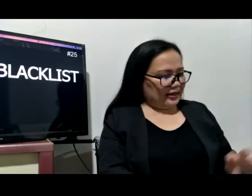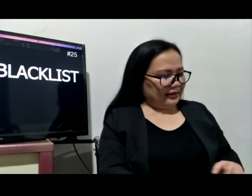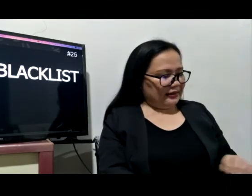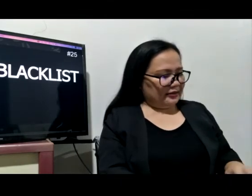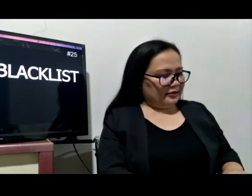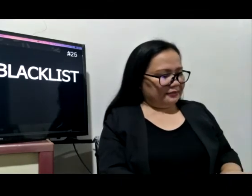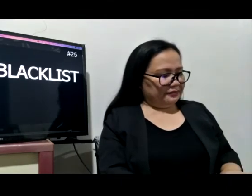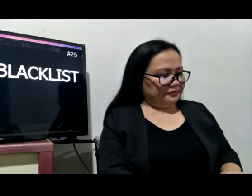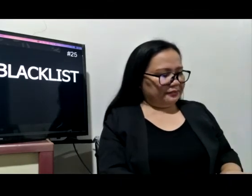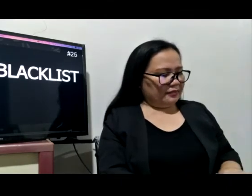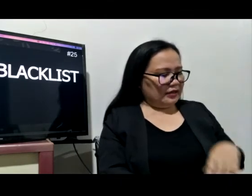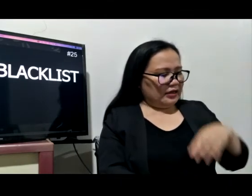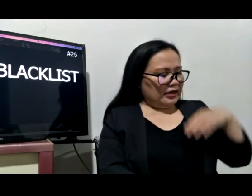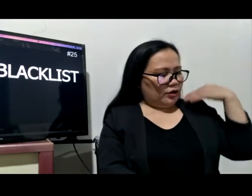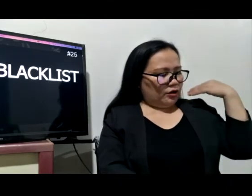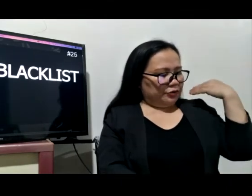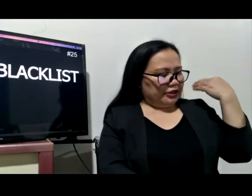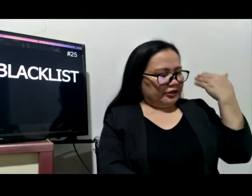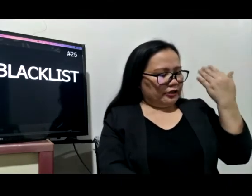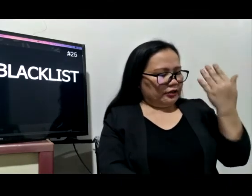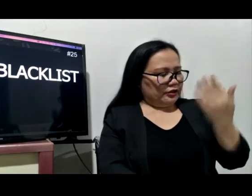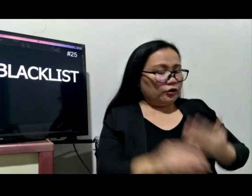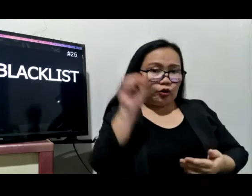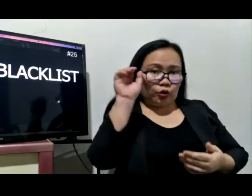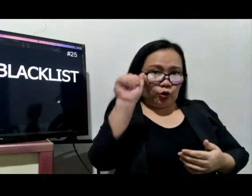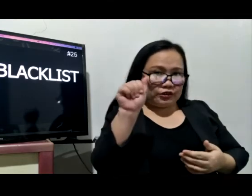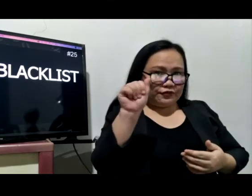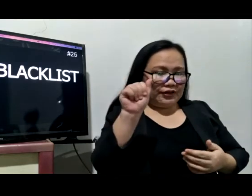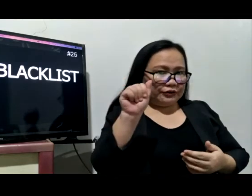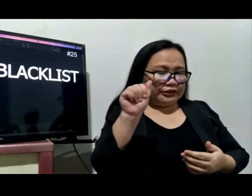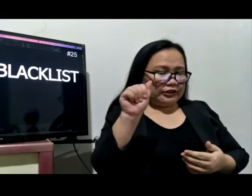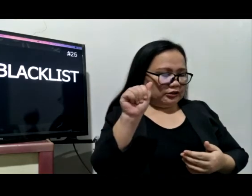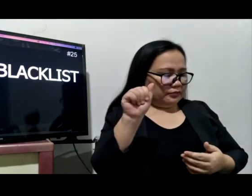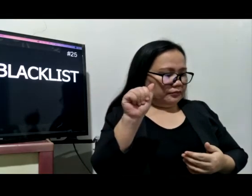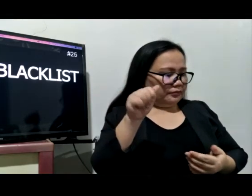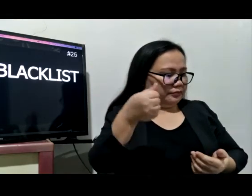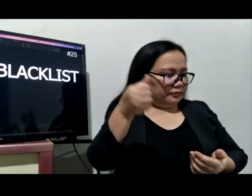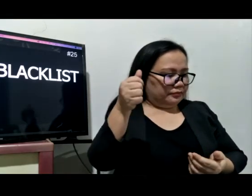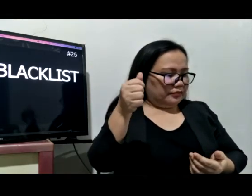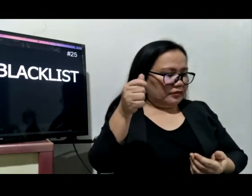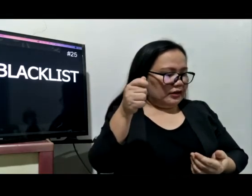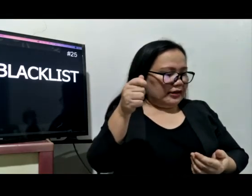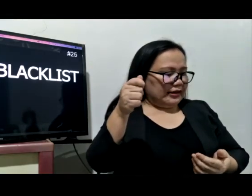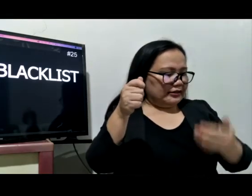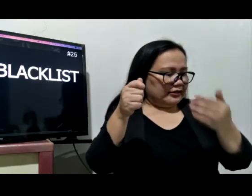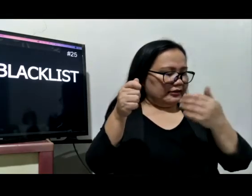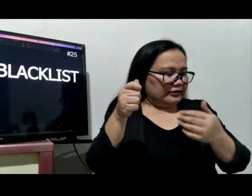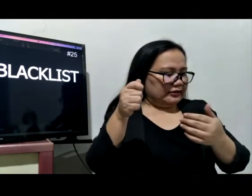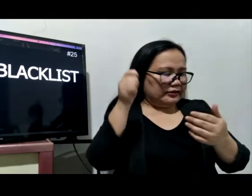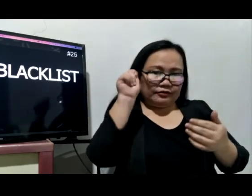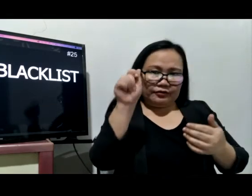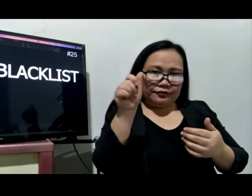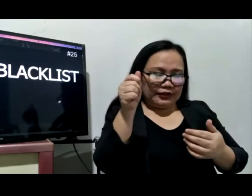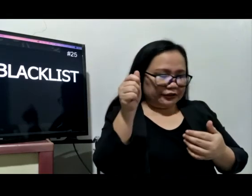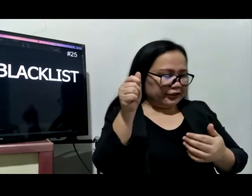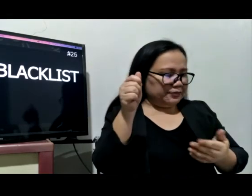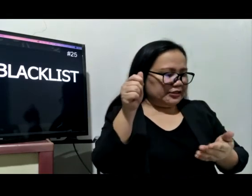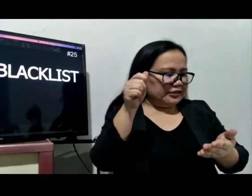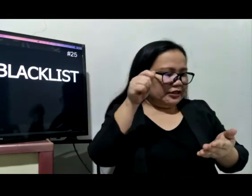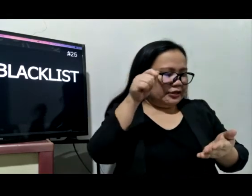signed with a closed finger thumb, and then the fingertips,